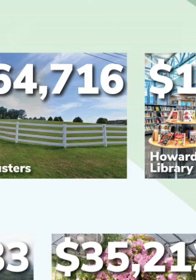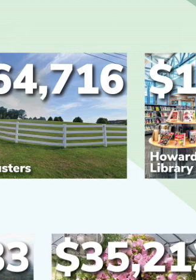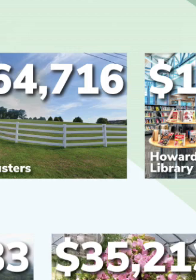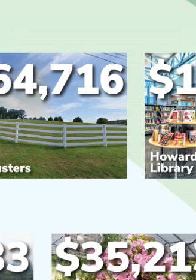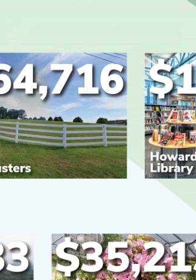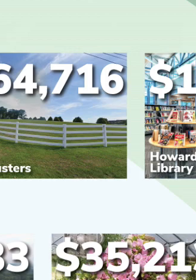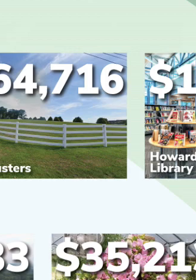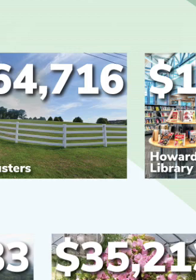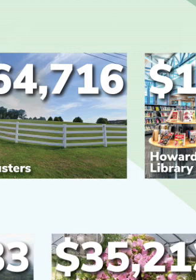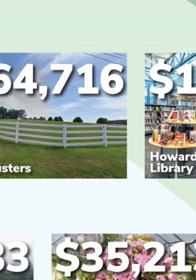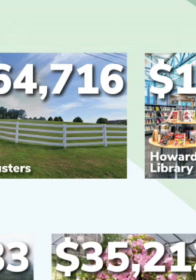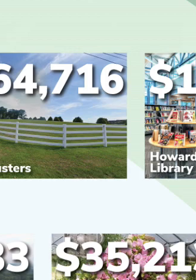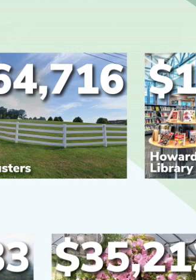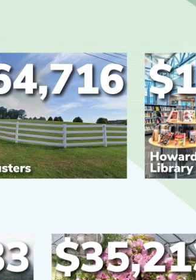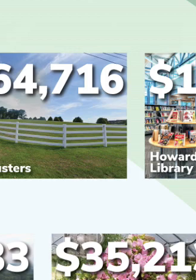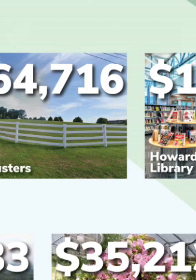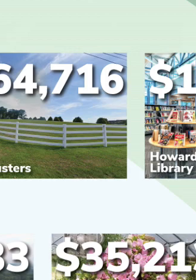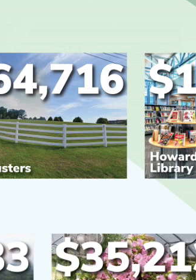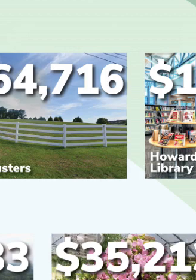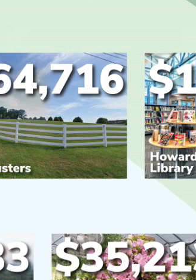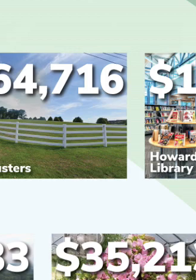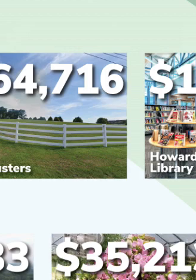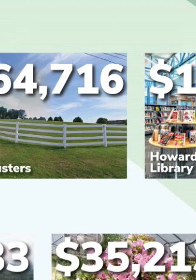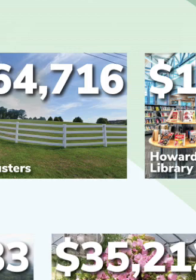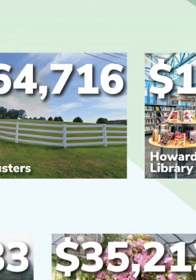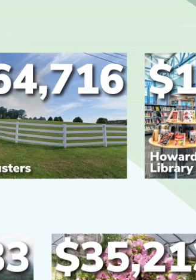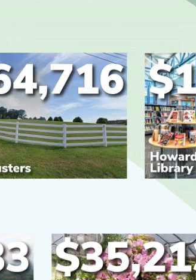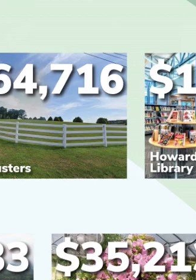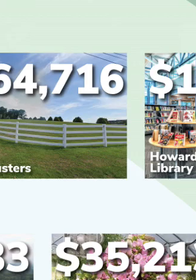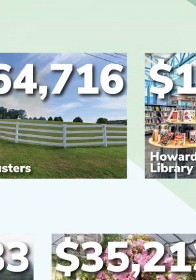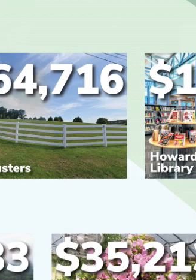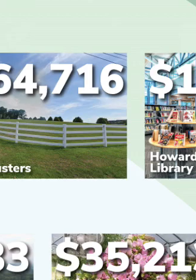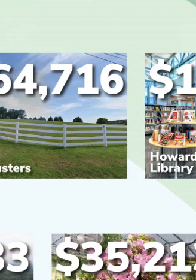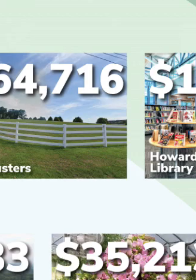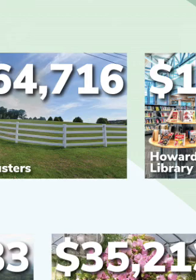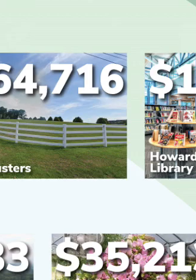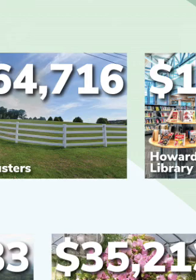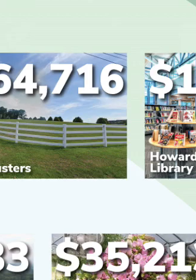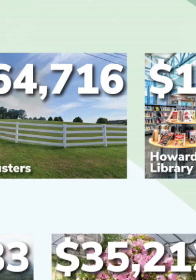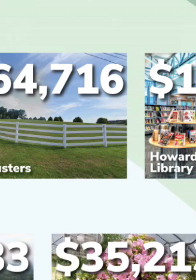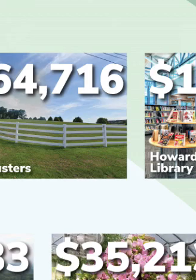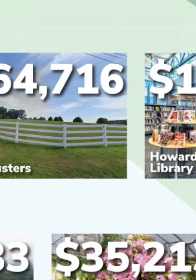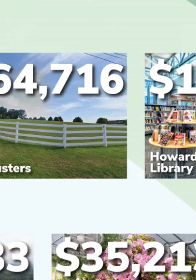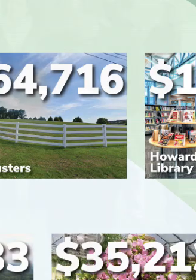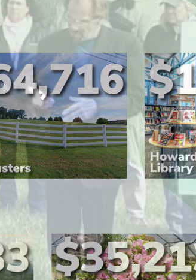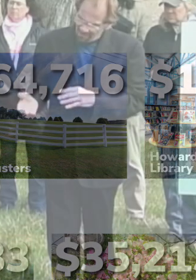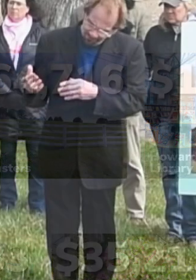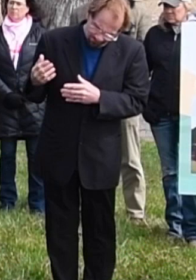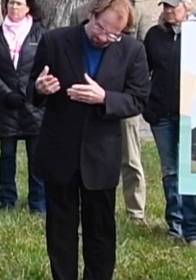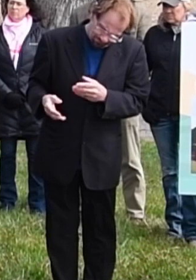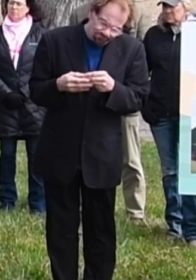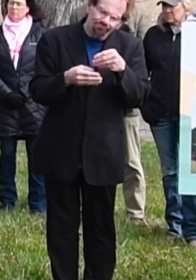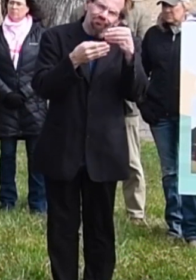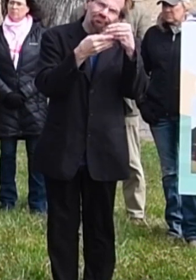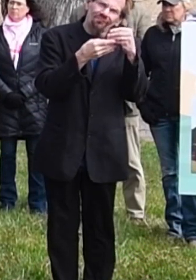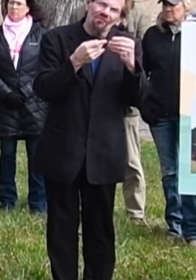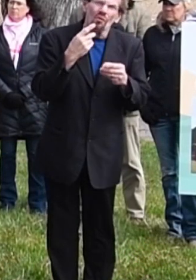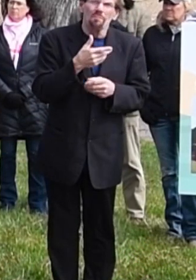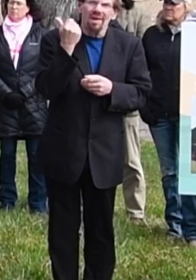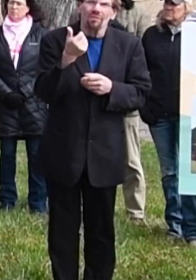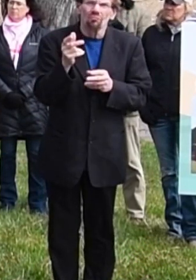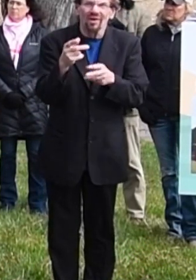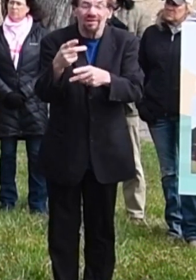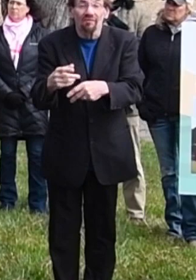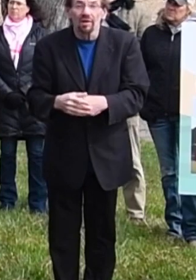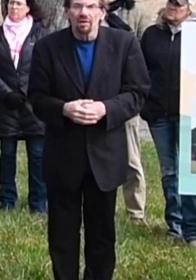equipment purchase to educational programming and operational enhancements for greater productivity. On the recommendation